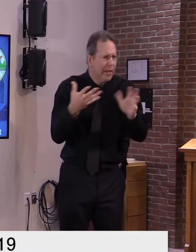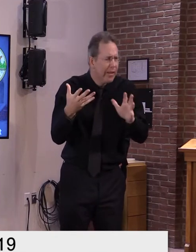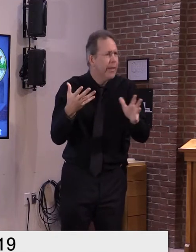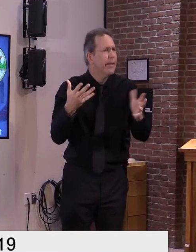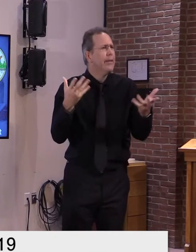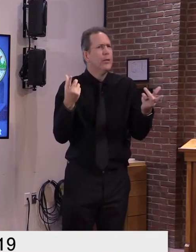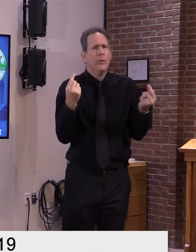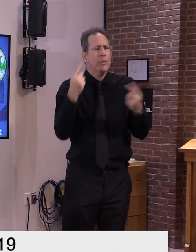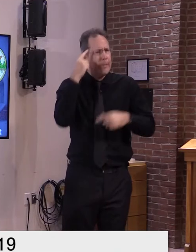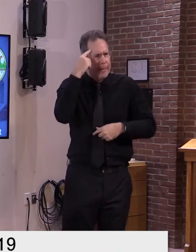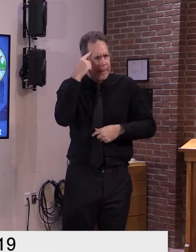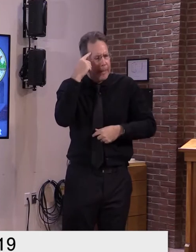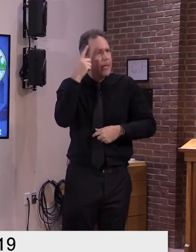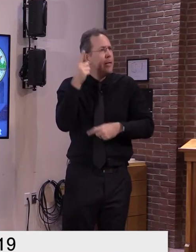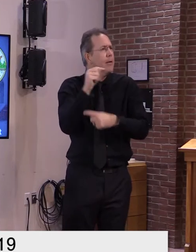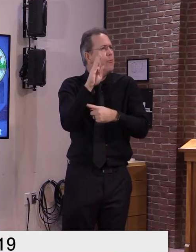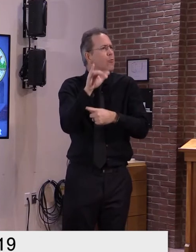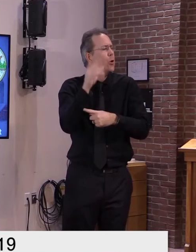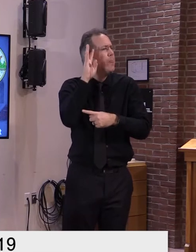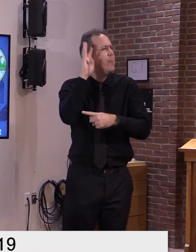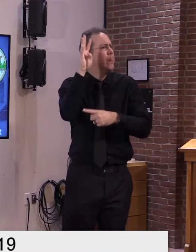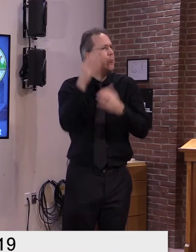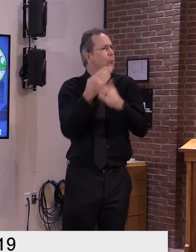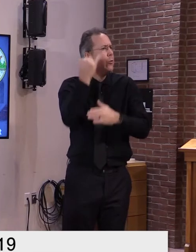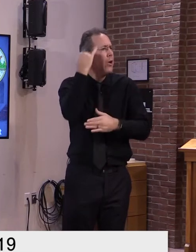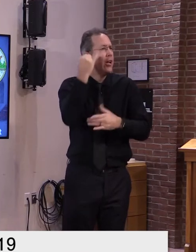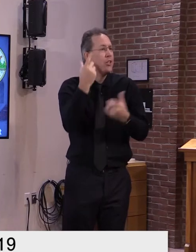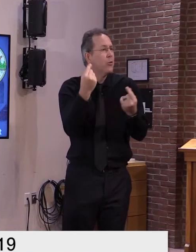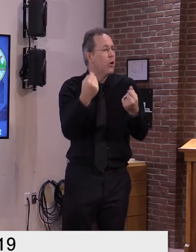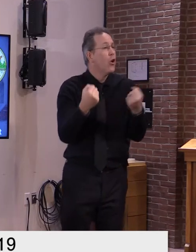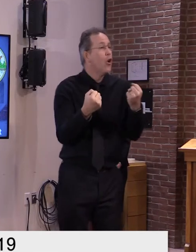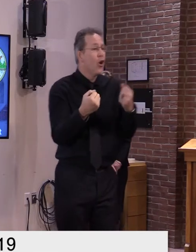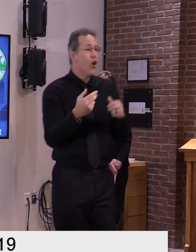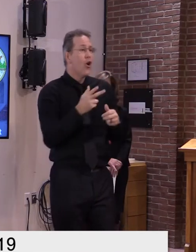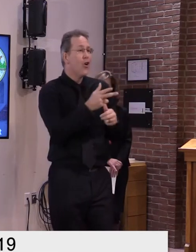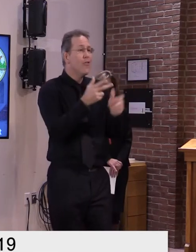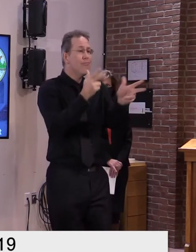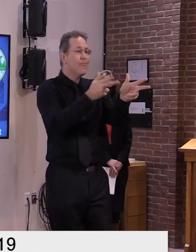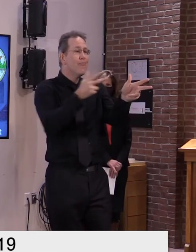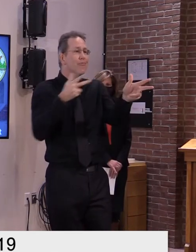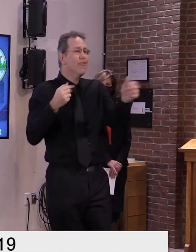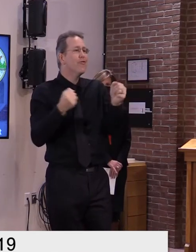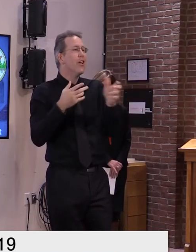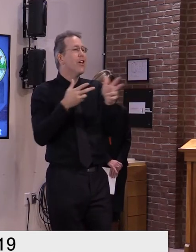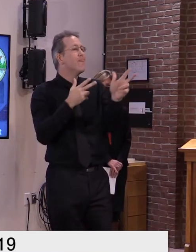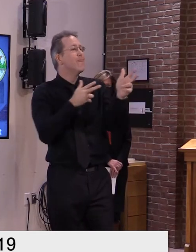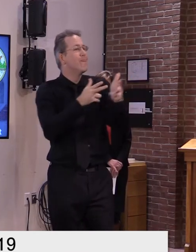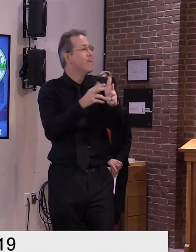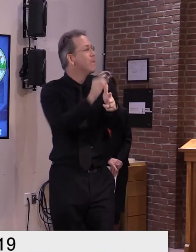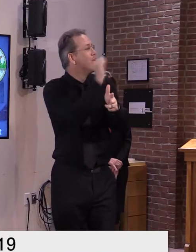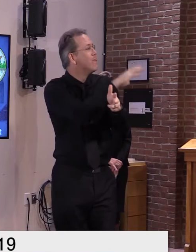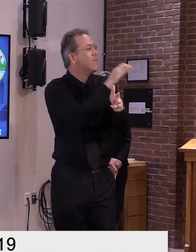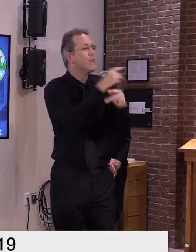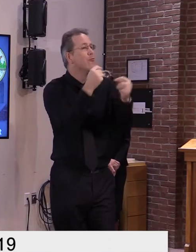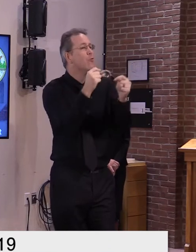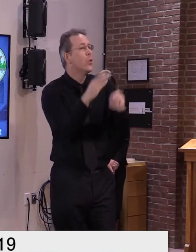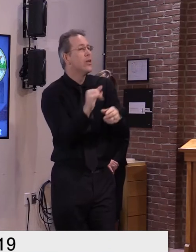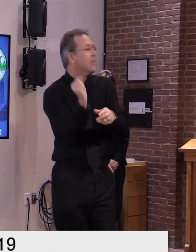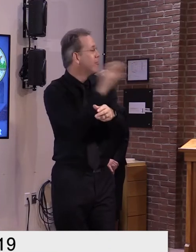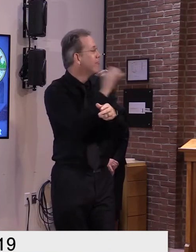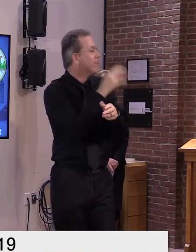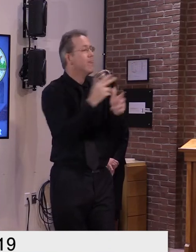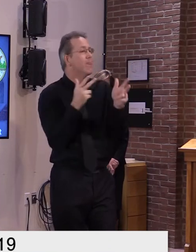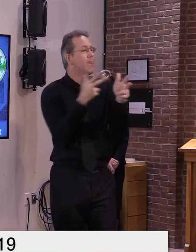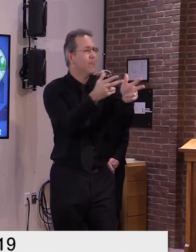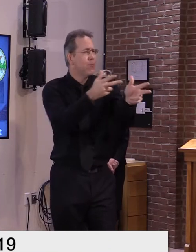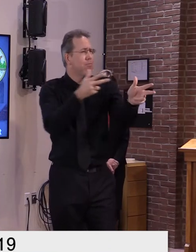got creative to make sure the drive could be done safely. So he organized a drive-through event, and last